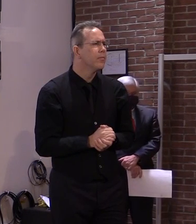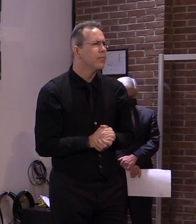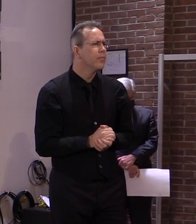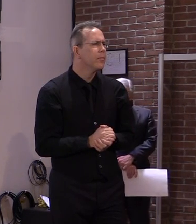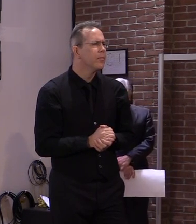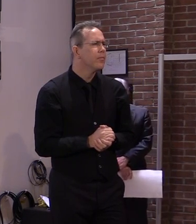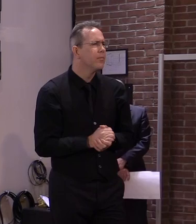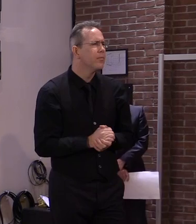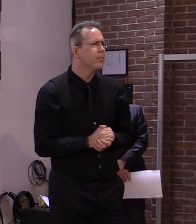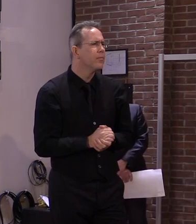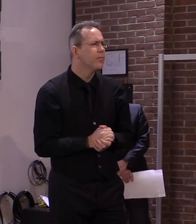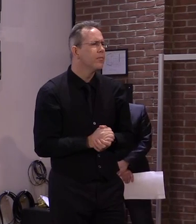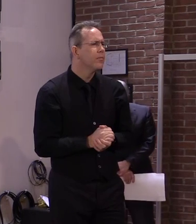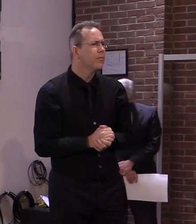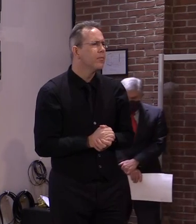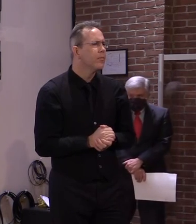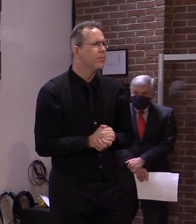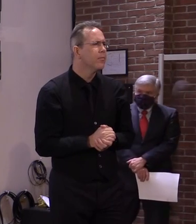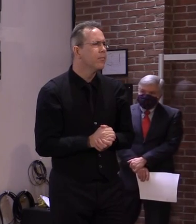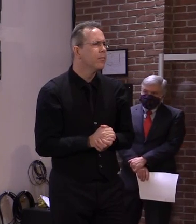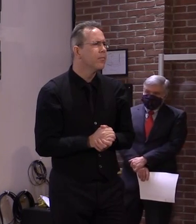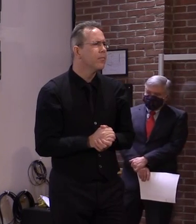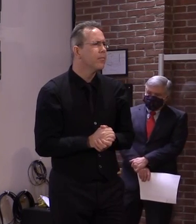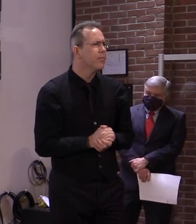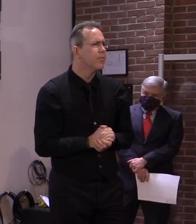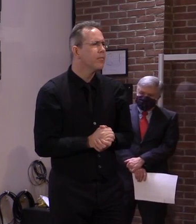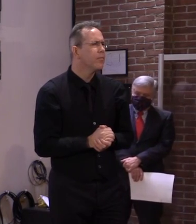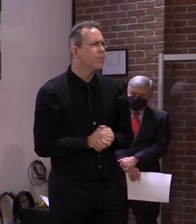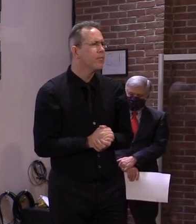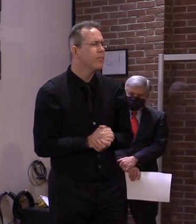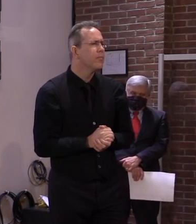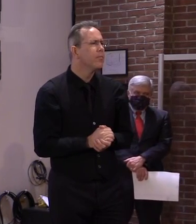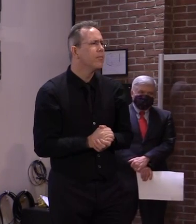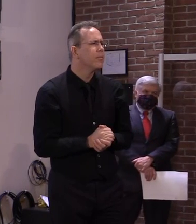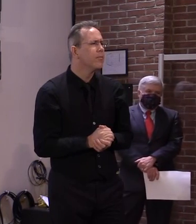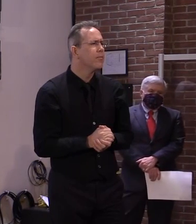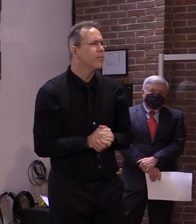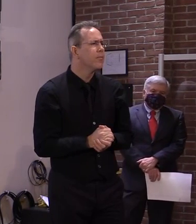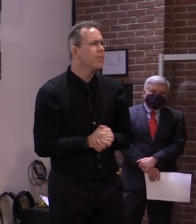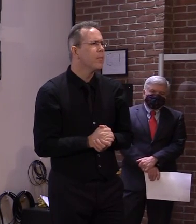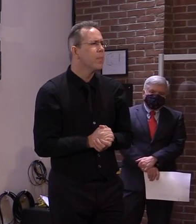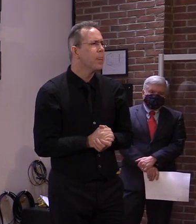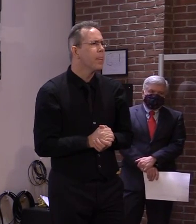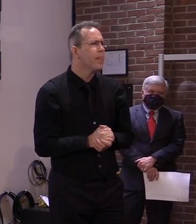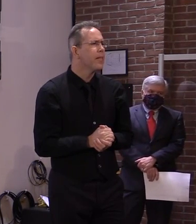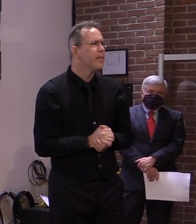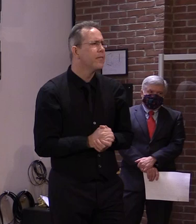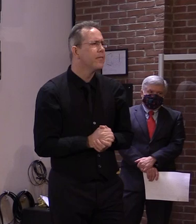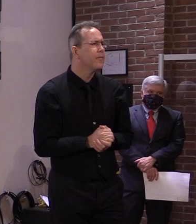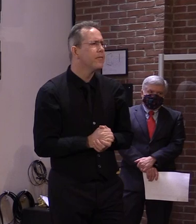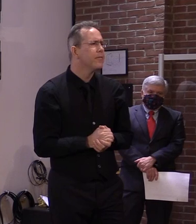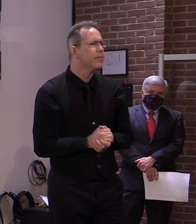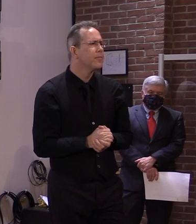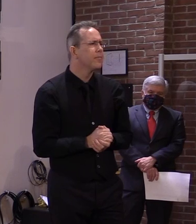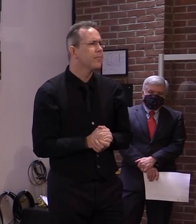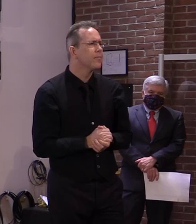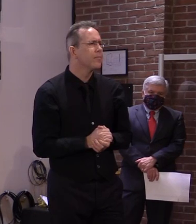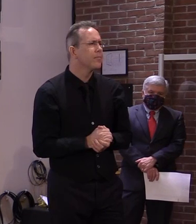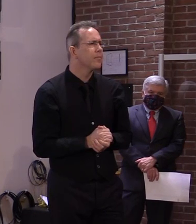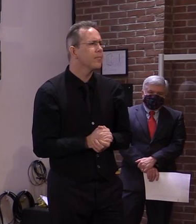the vaccine prioritization, because if they were to catch COVID, It would create some